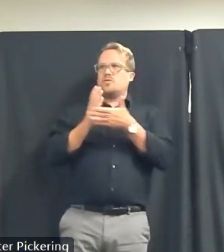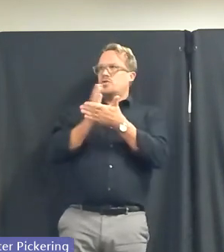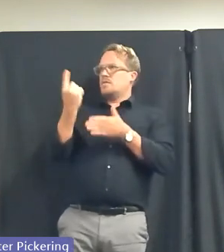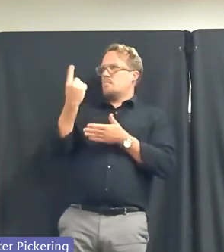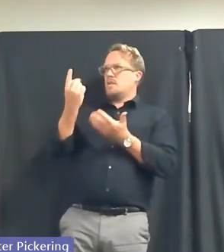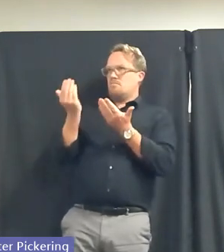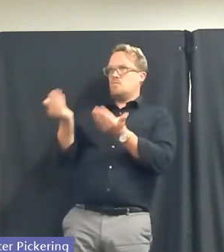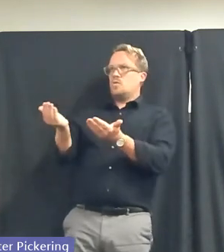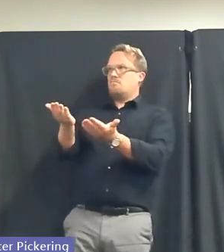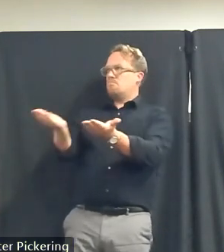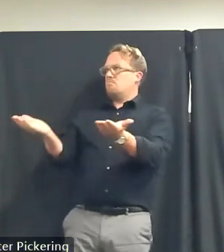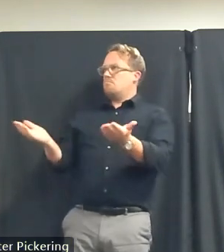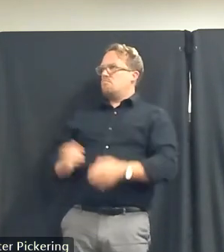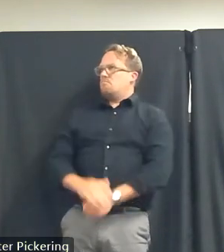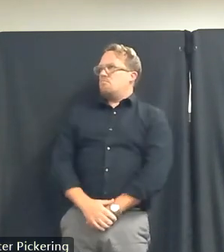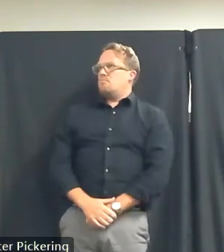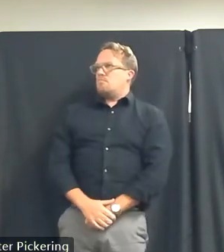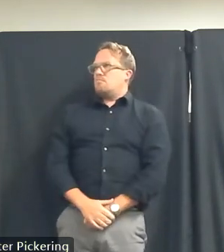this time.